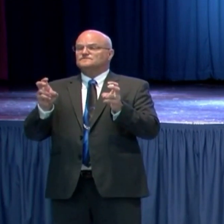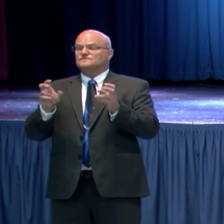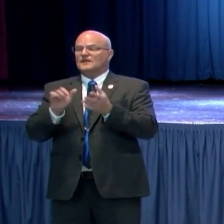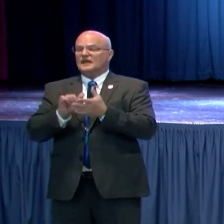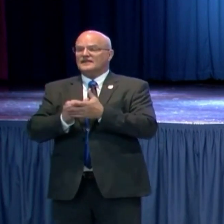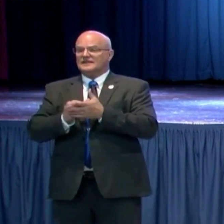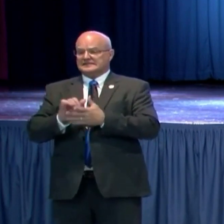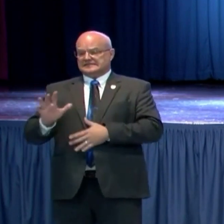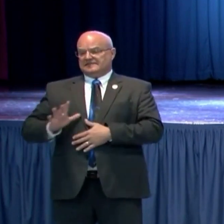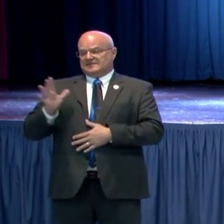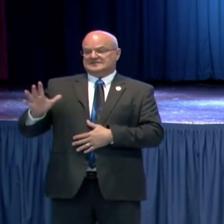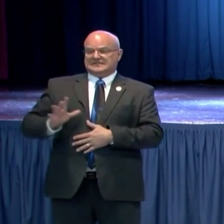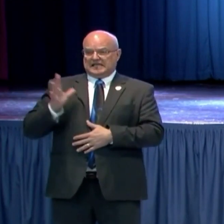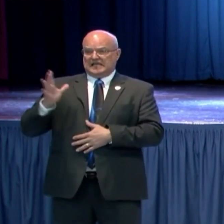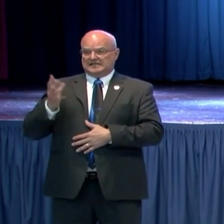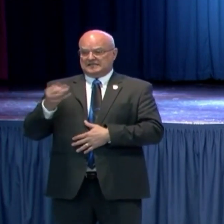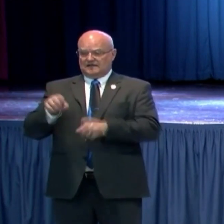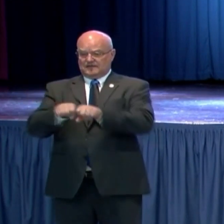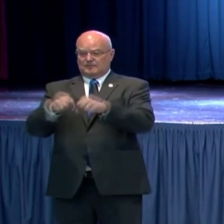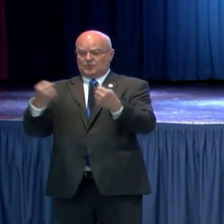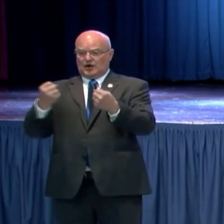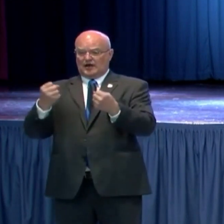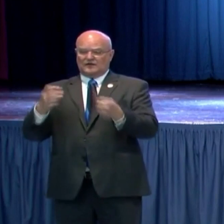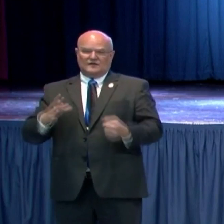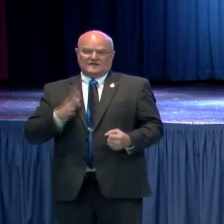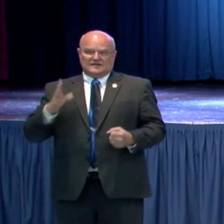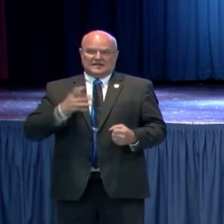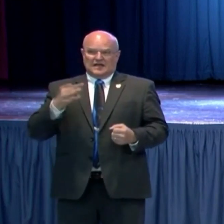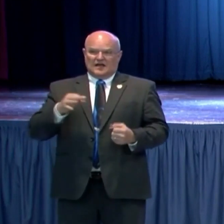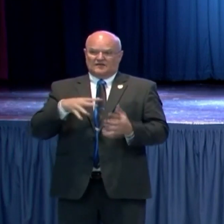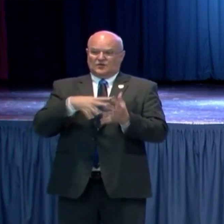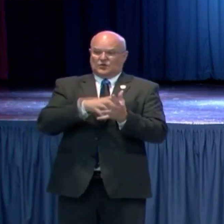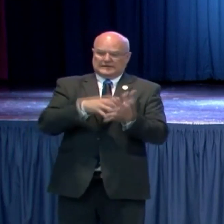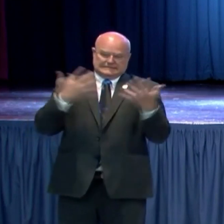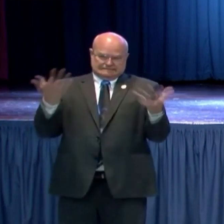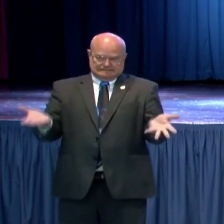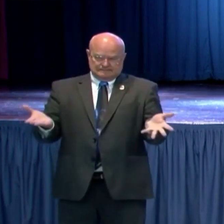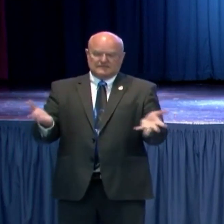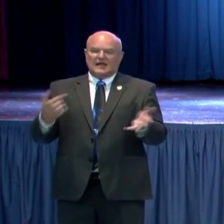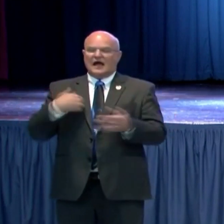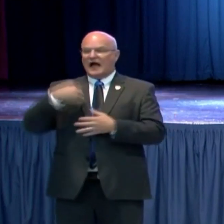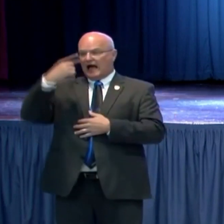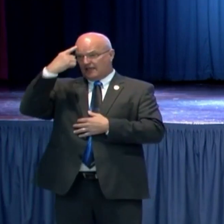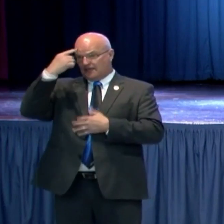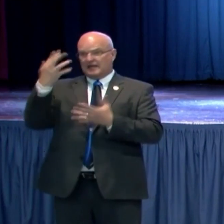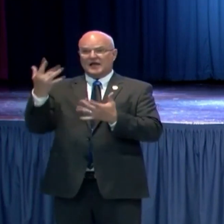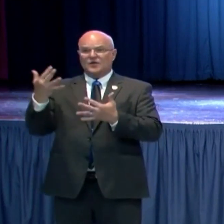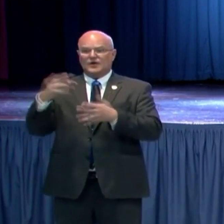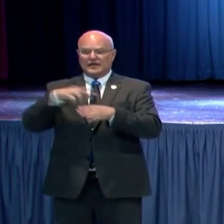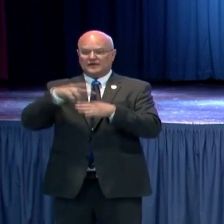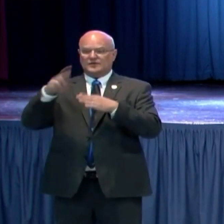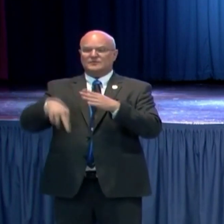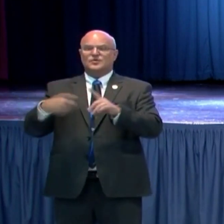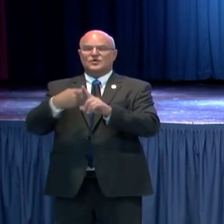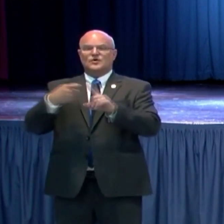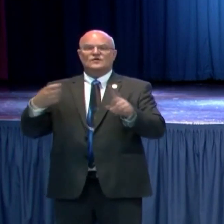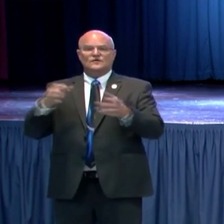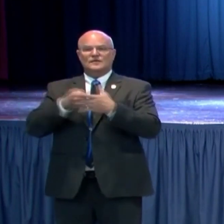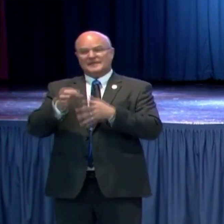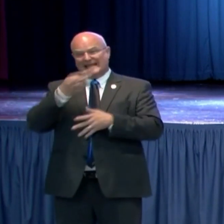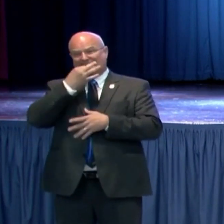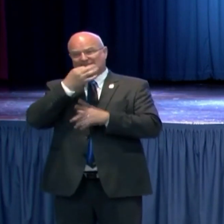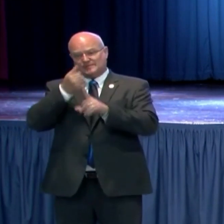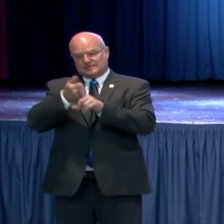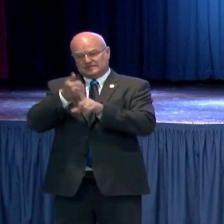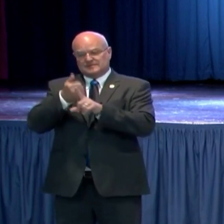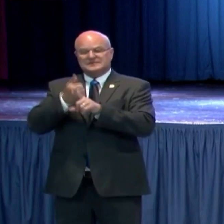the sophistication of the breach or the sophistication of the weakness? I think I'll wait and get a report from the